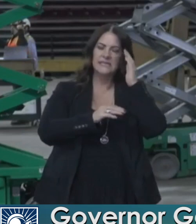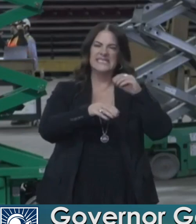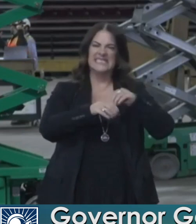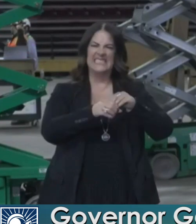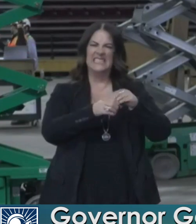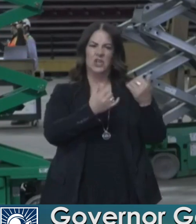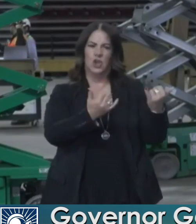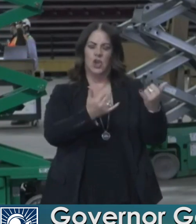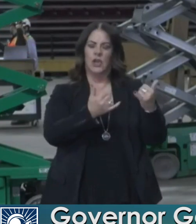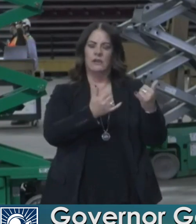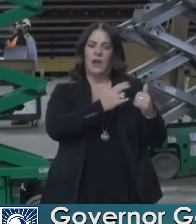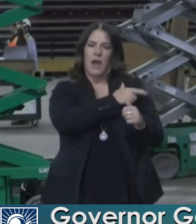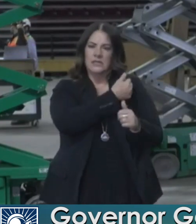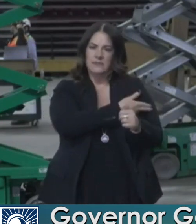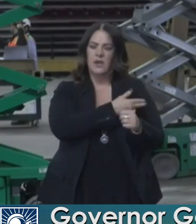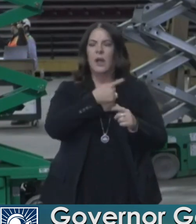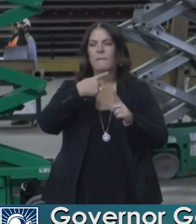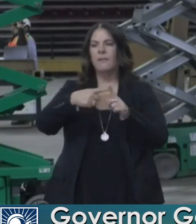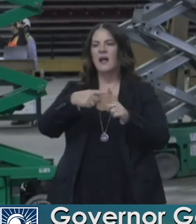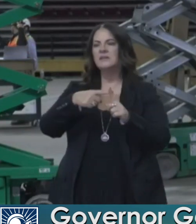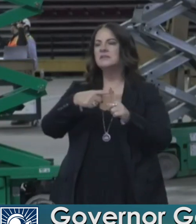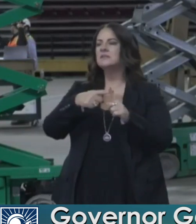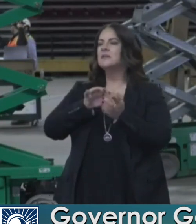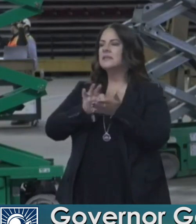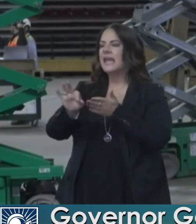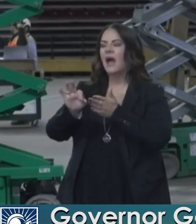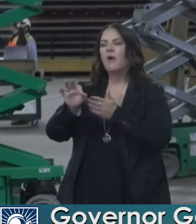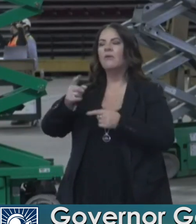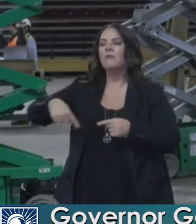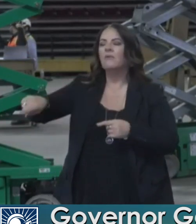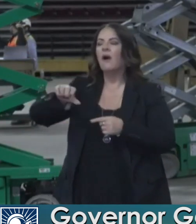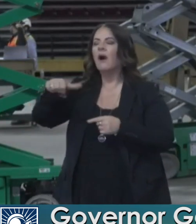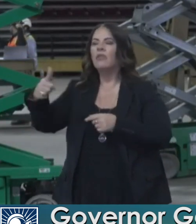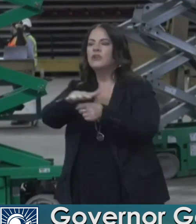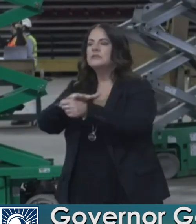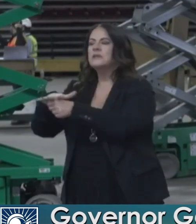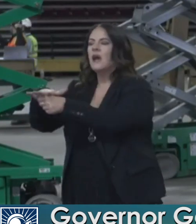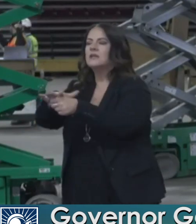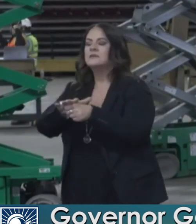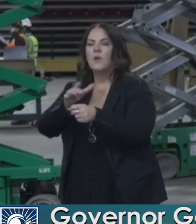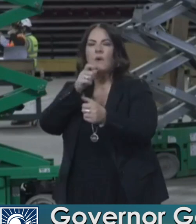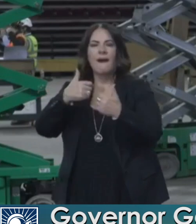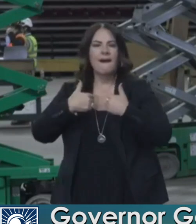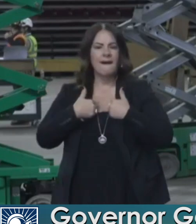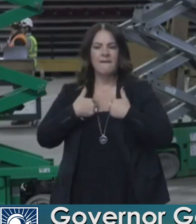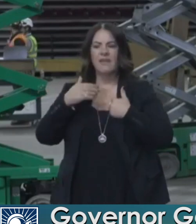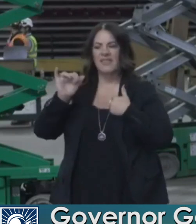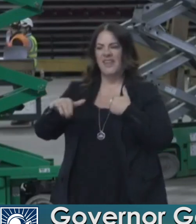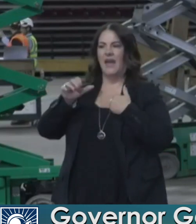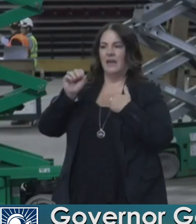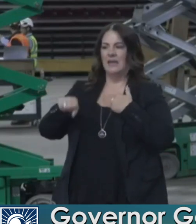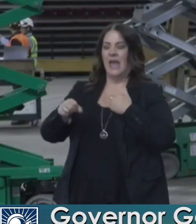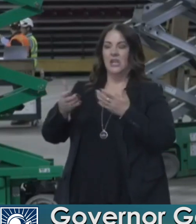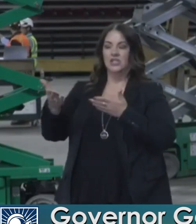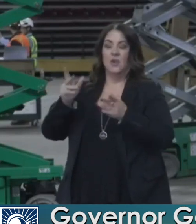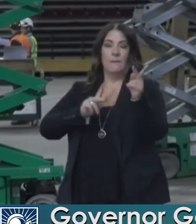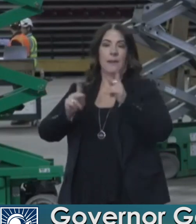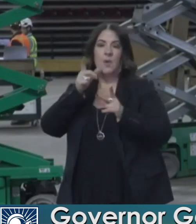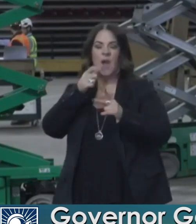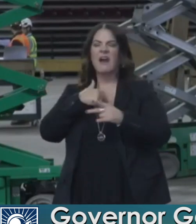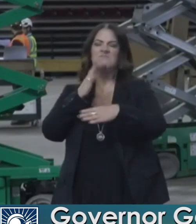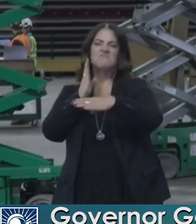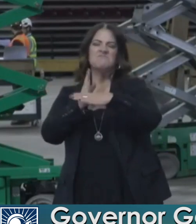hospitals, and these alternative care sites for mild and moderate symptomatic individuals or those that have